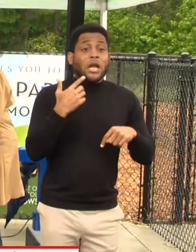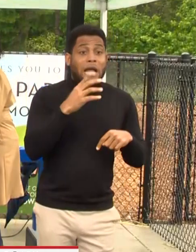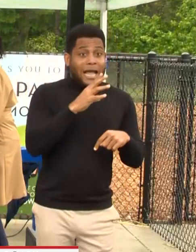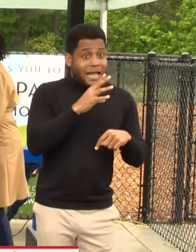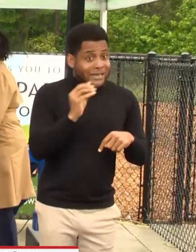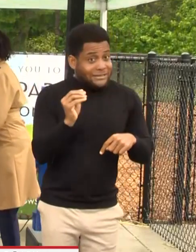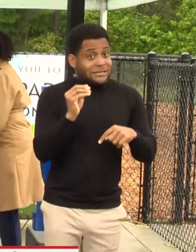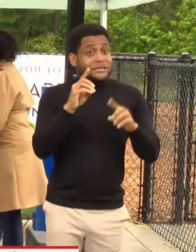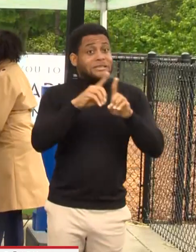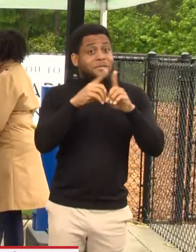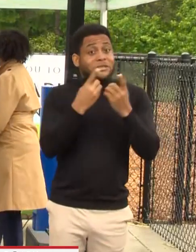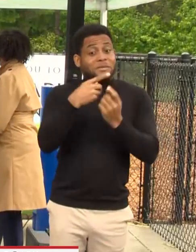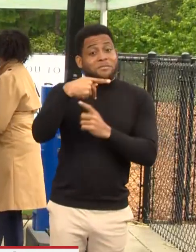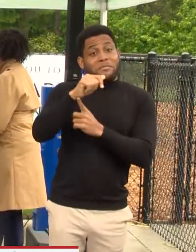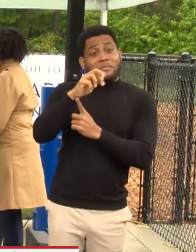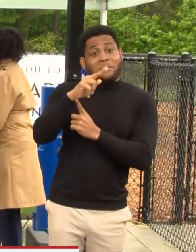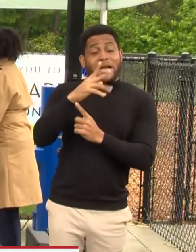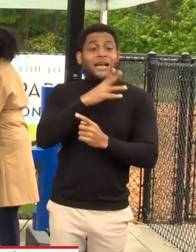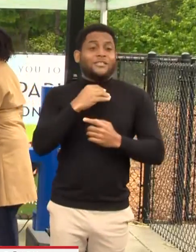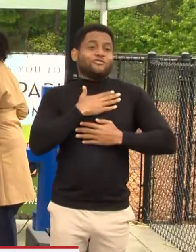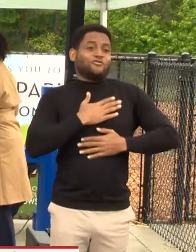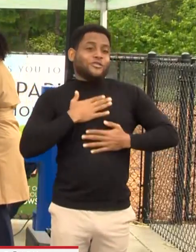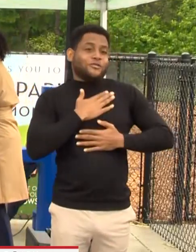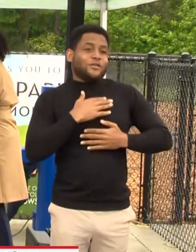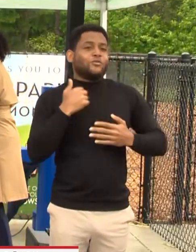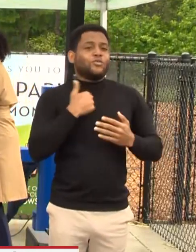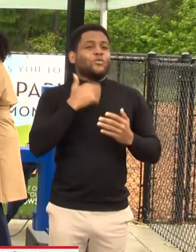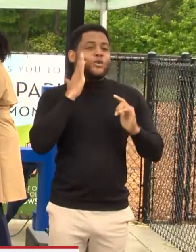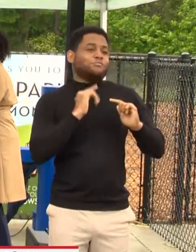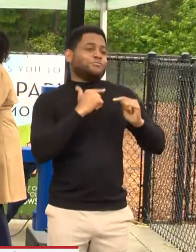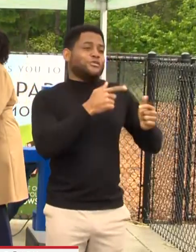I want to introduce DPR Director Thenie Freeman. Thank you.